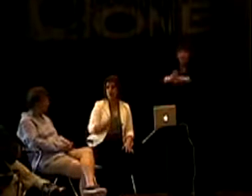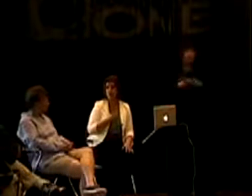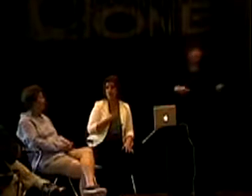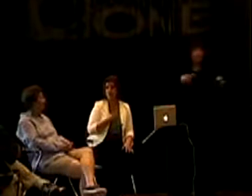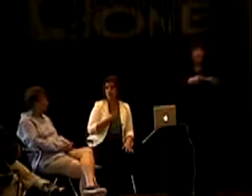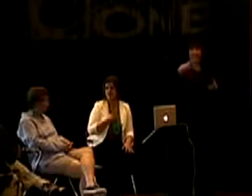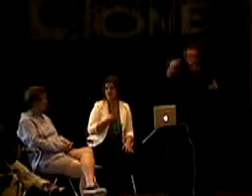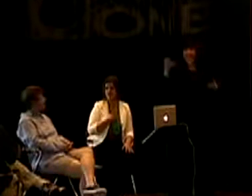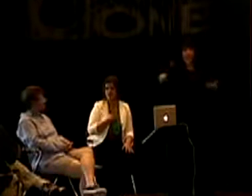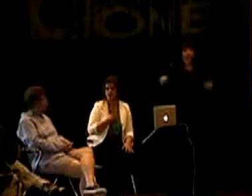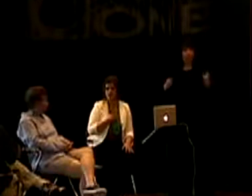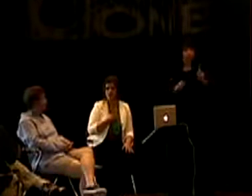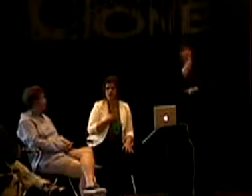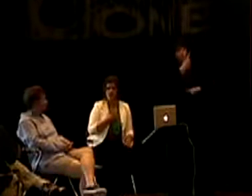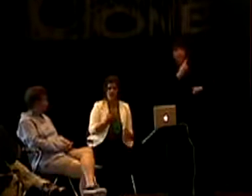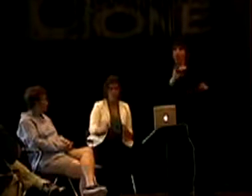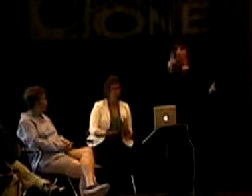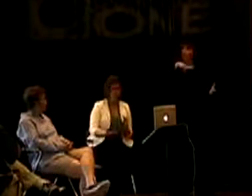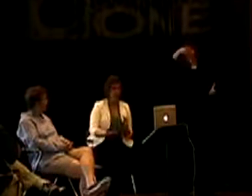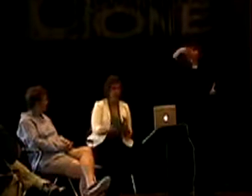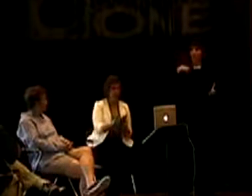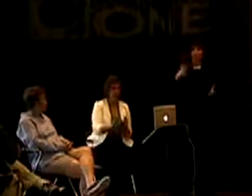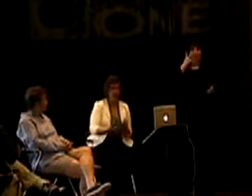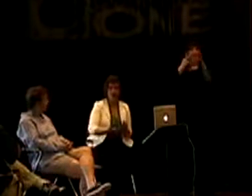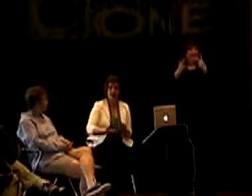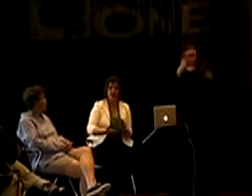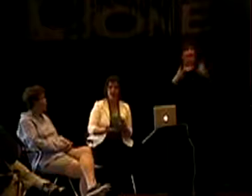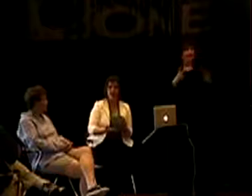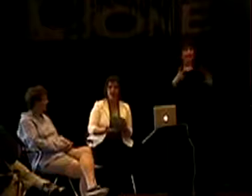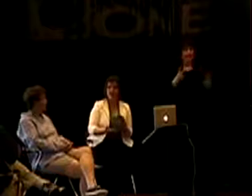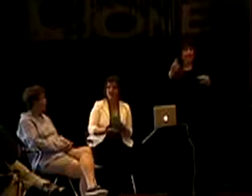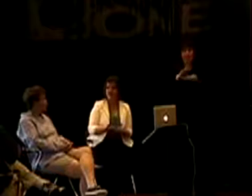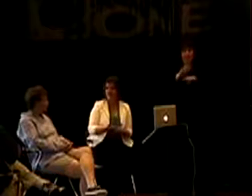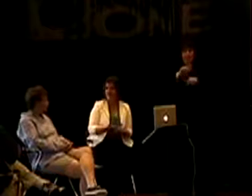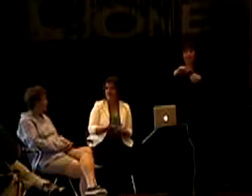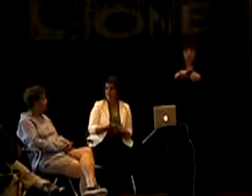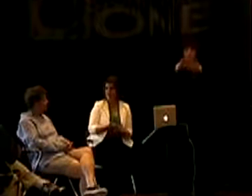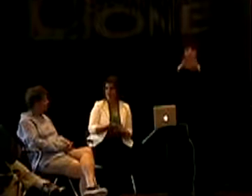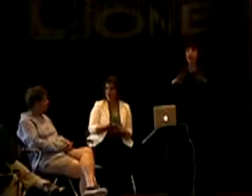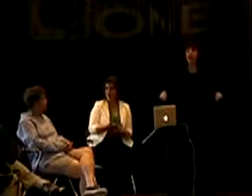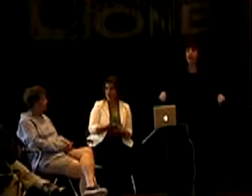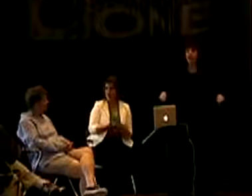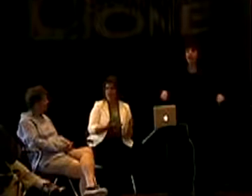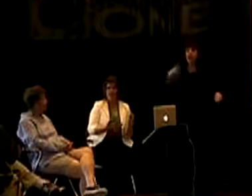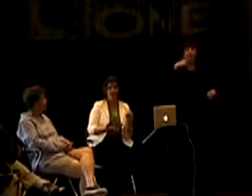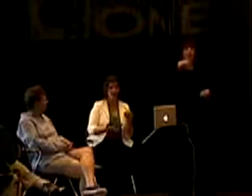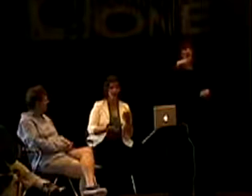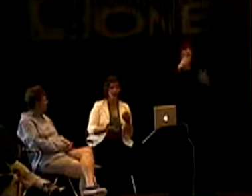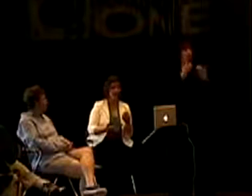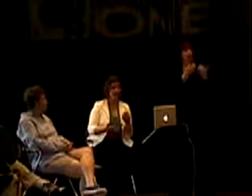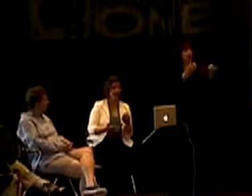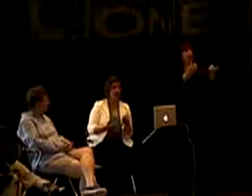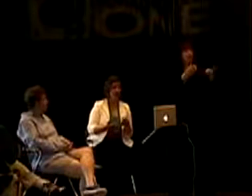unusual for me to see on the stage. It used the elements, as Aditi talked about, the elements of silence for the hearing audience. It